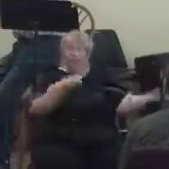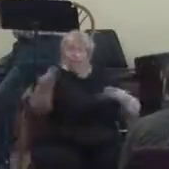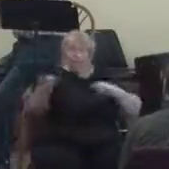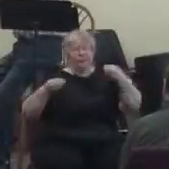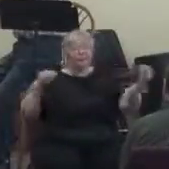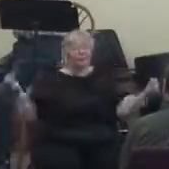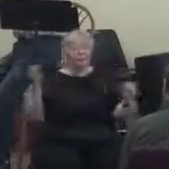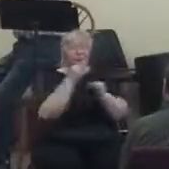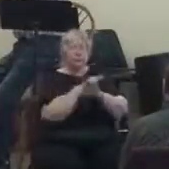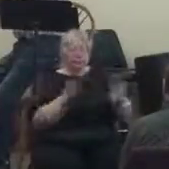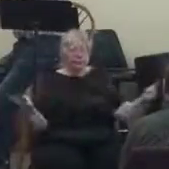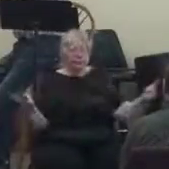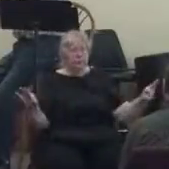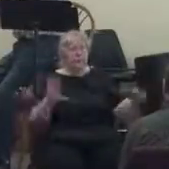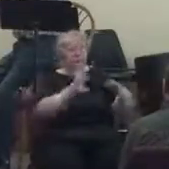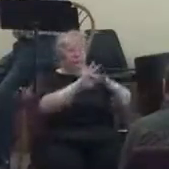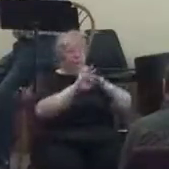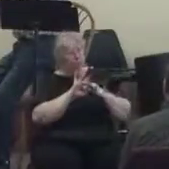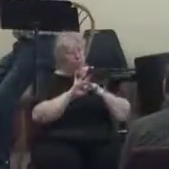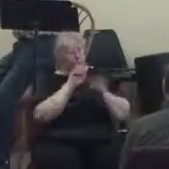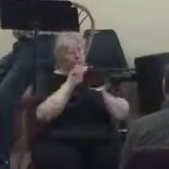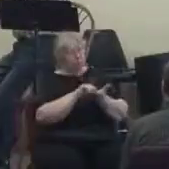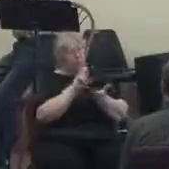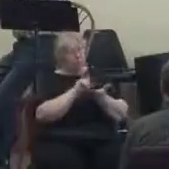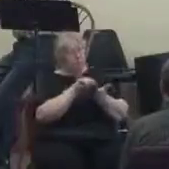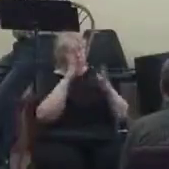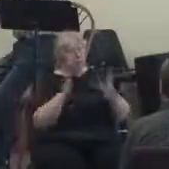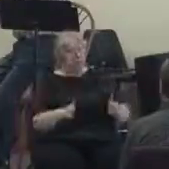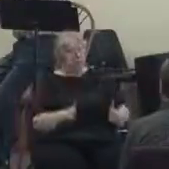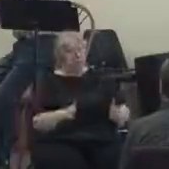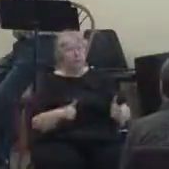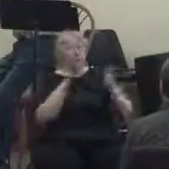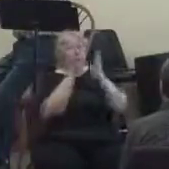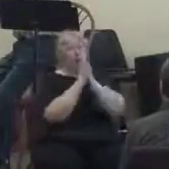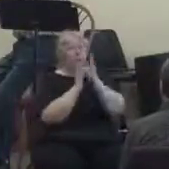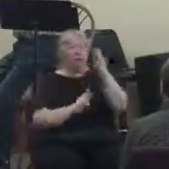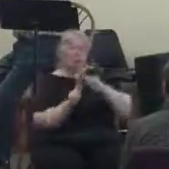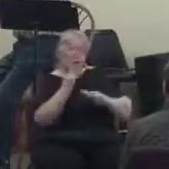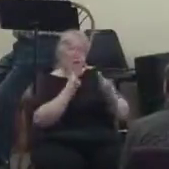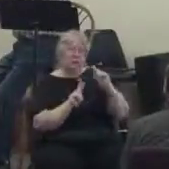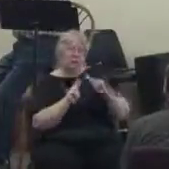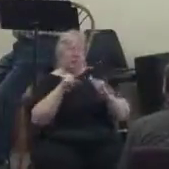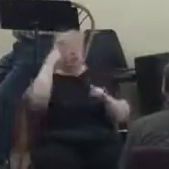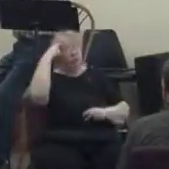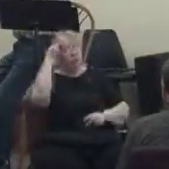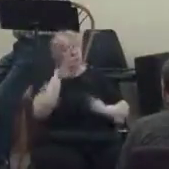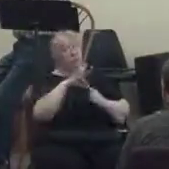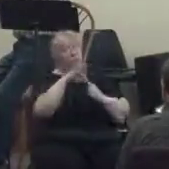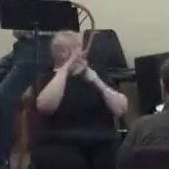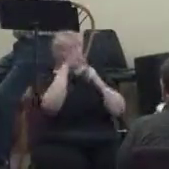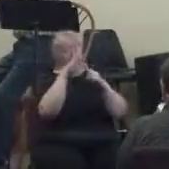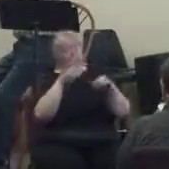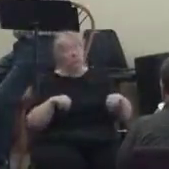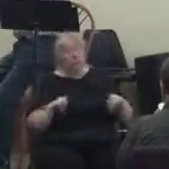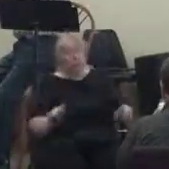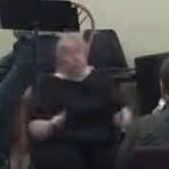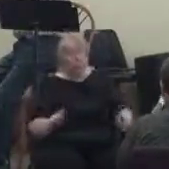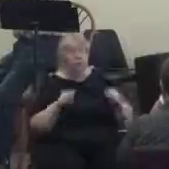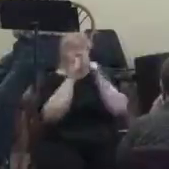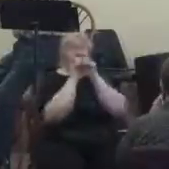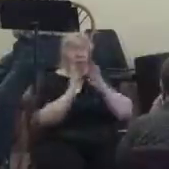They belong to the publisher. And so we're asking people for a special opportunity to really bless them, to